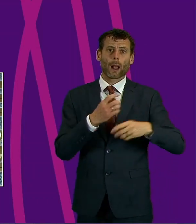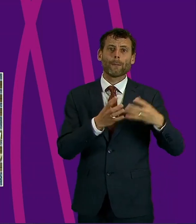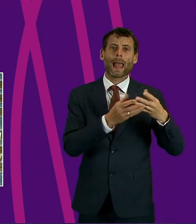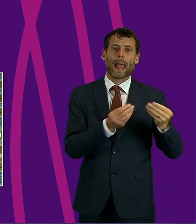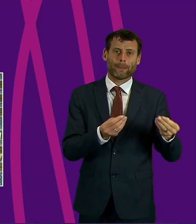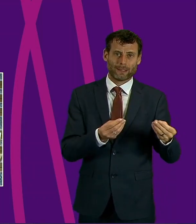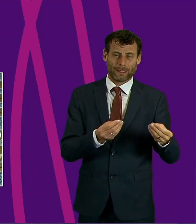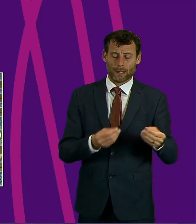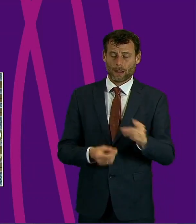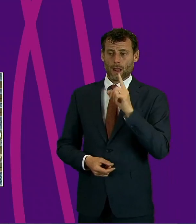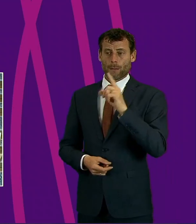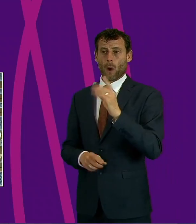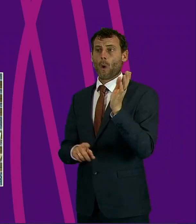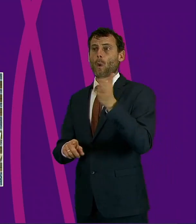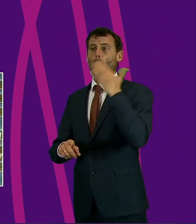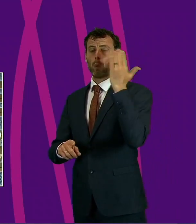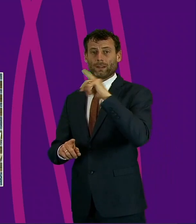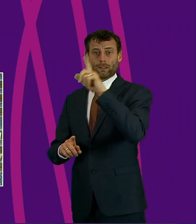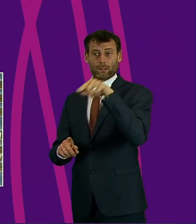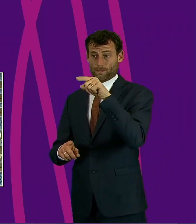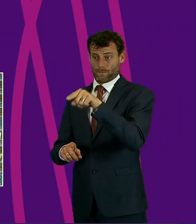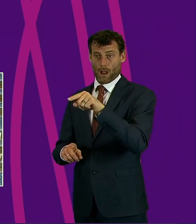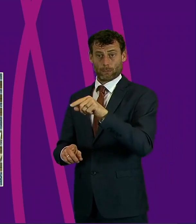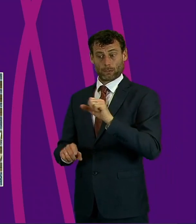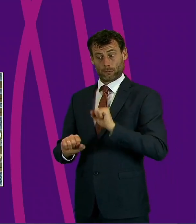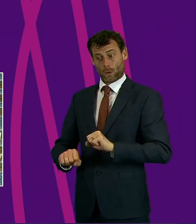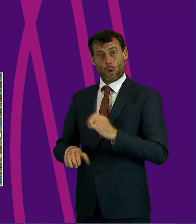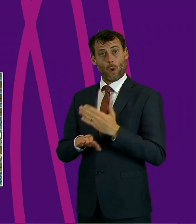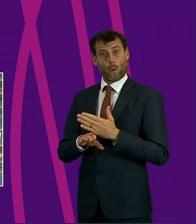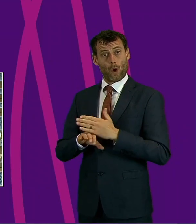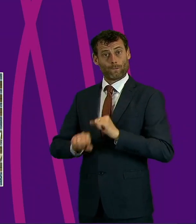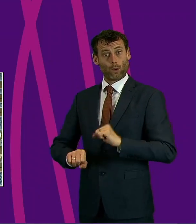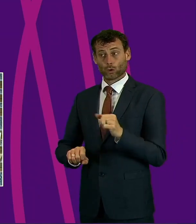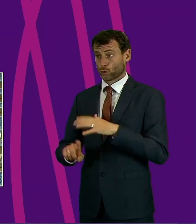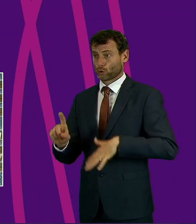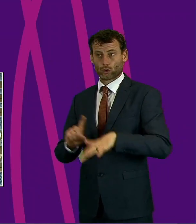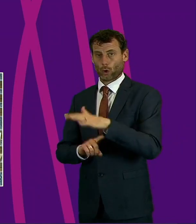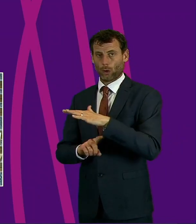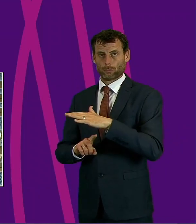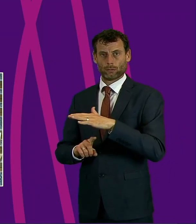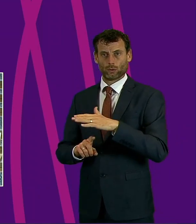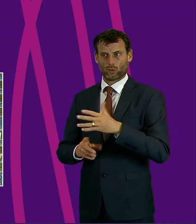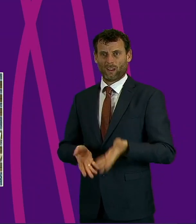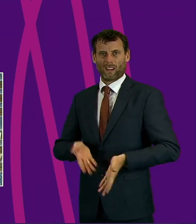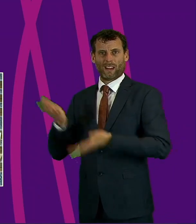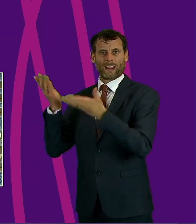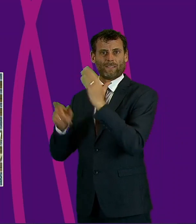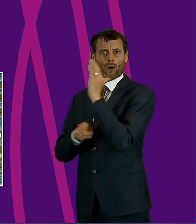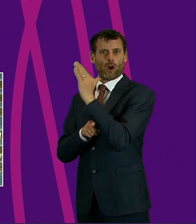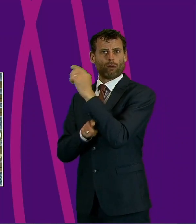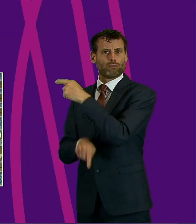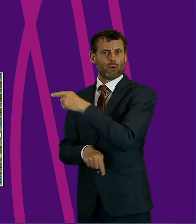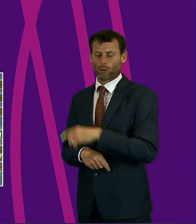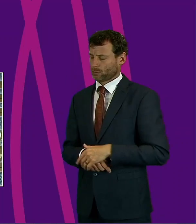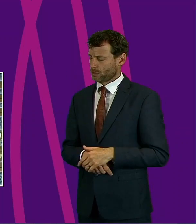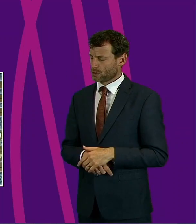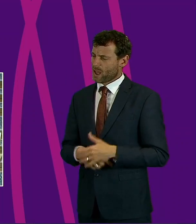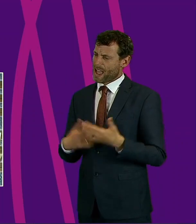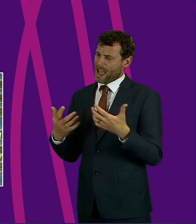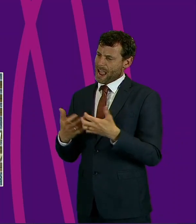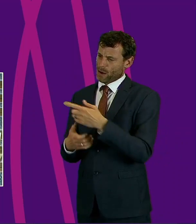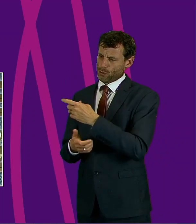farms around Scotland goes abroad. Can the First Minister say what action the Scottish Government is taking to bring work for the Scottish